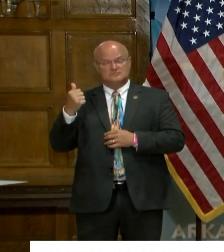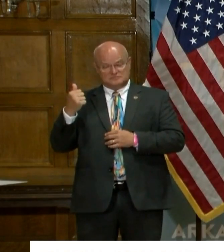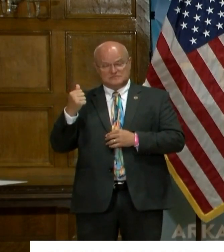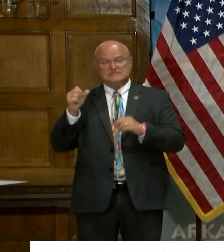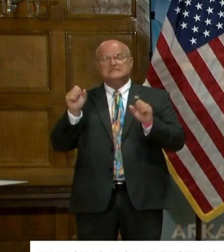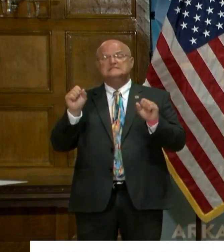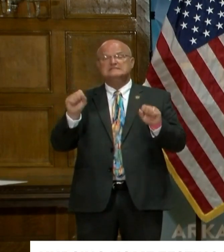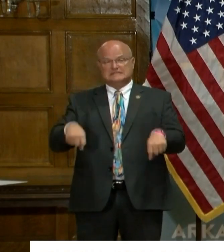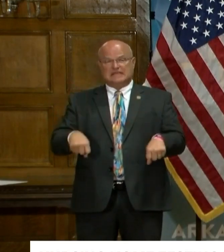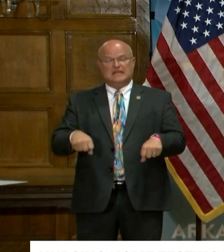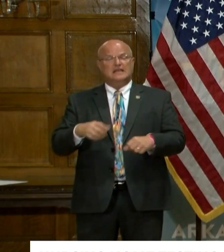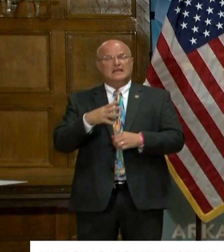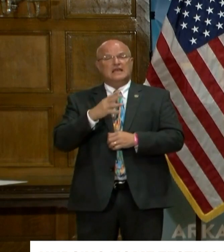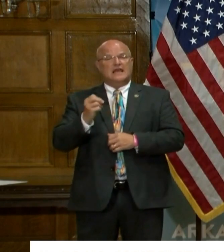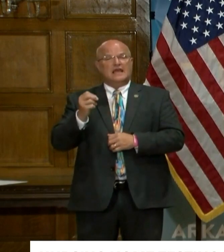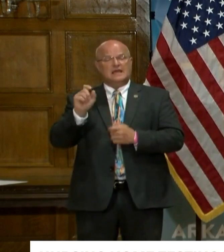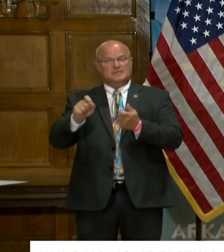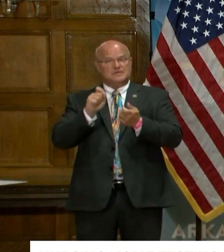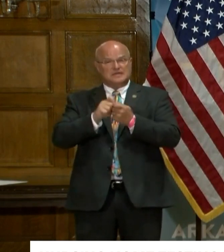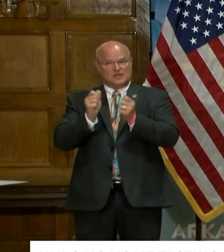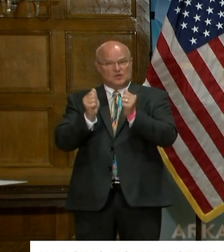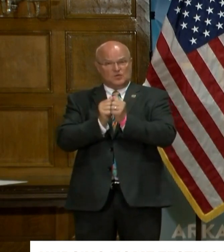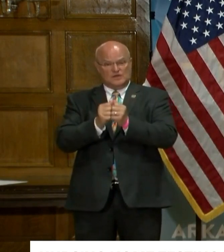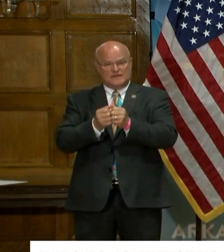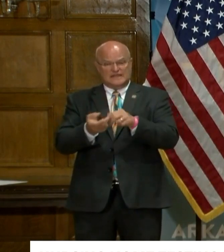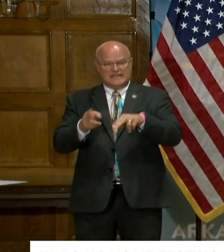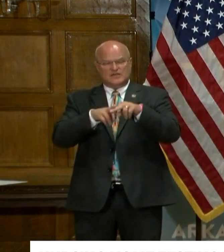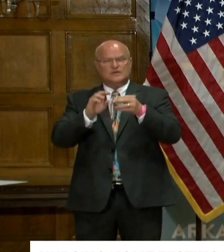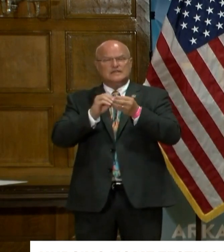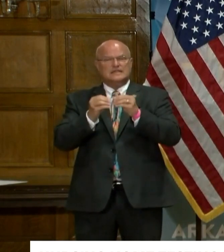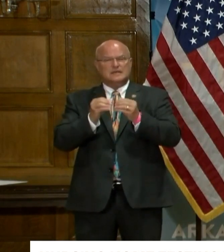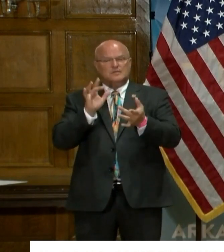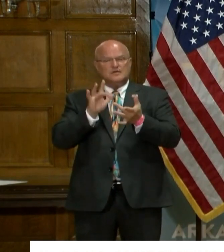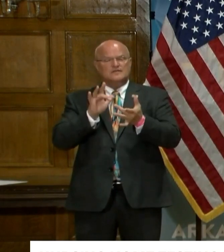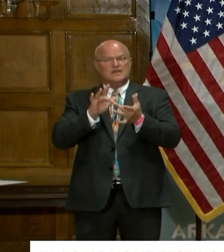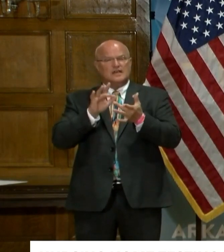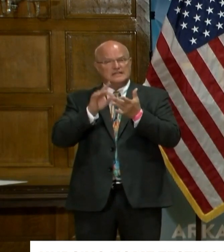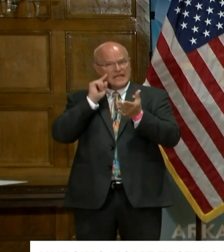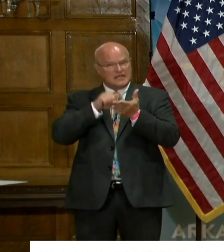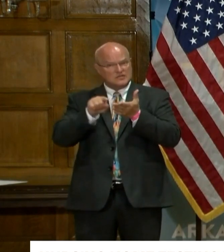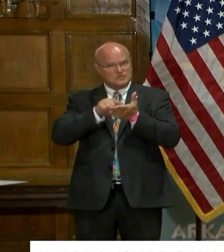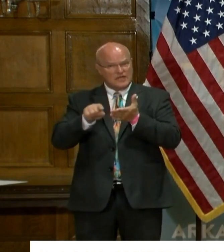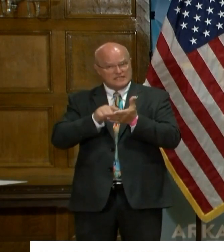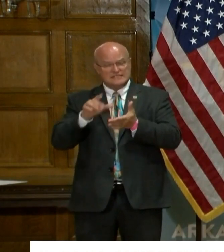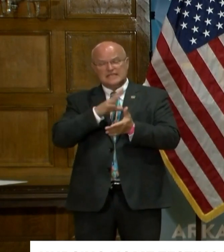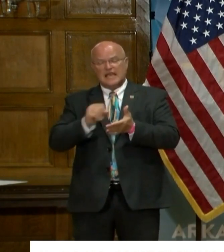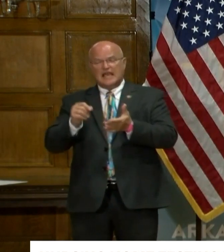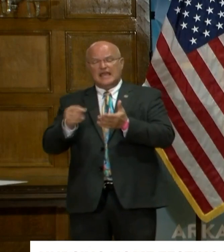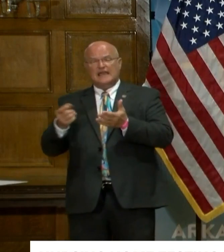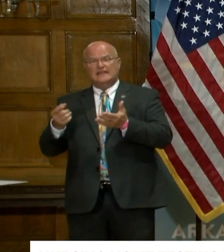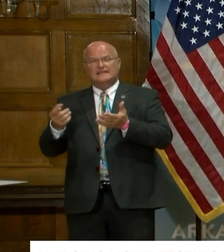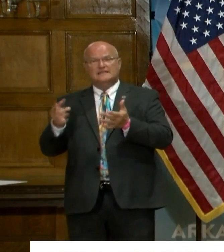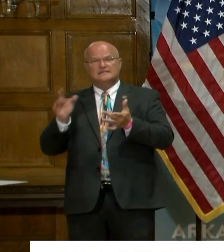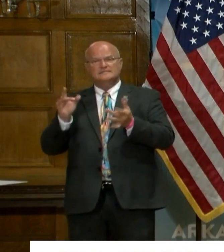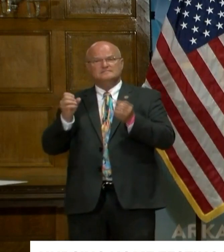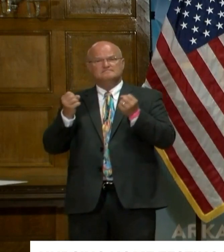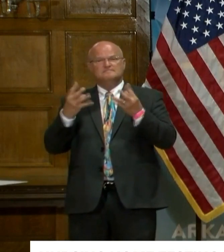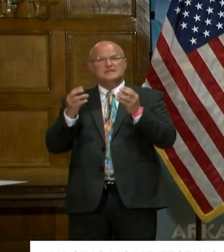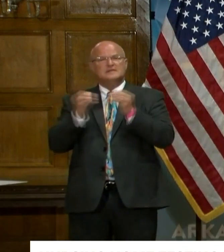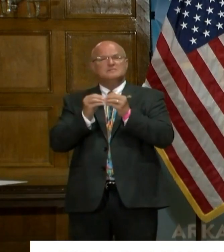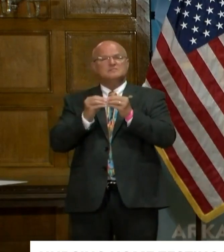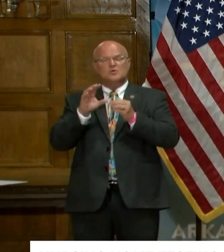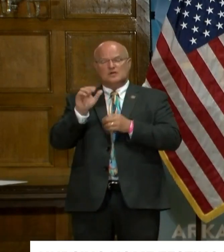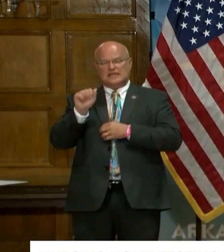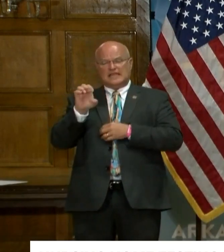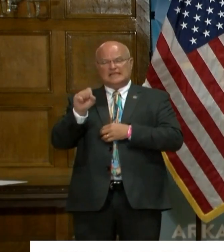I believe we can, and particularly with the increased number of cases, we need to be able to enhance